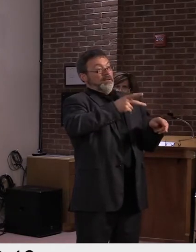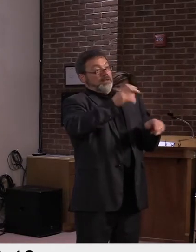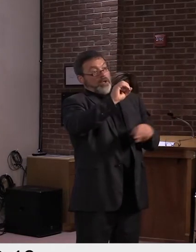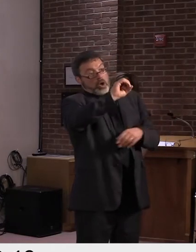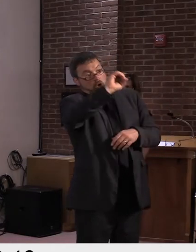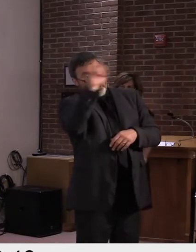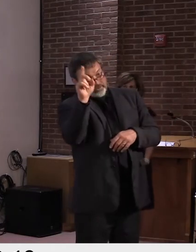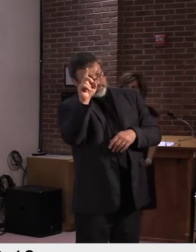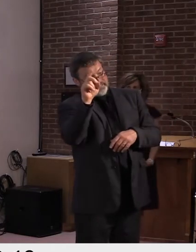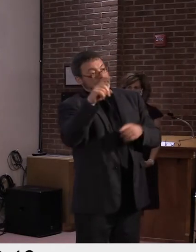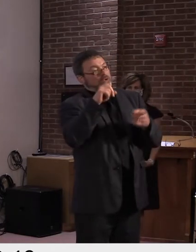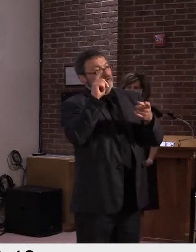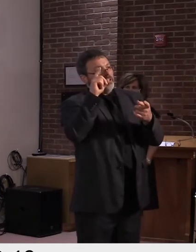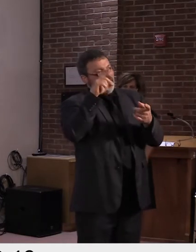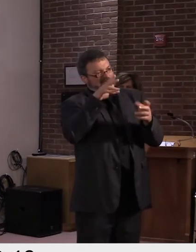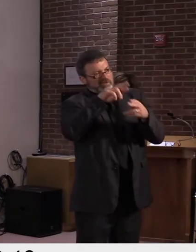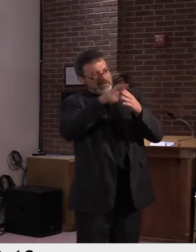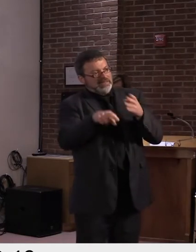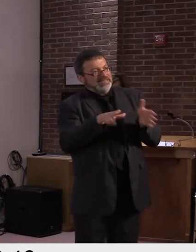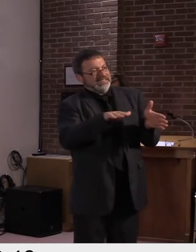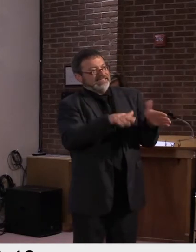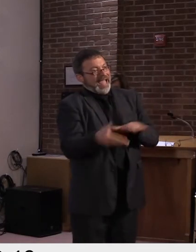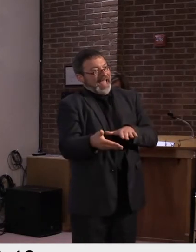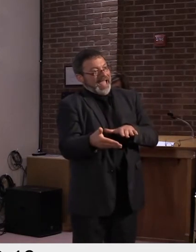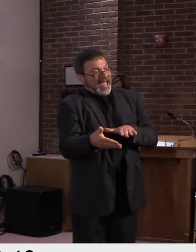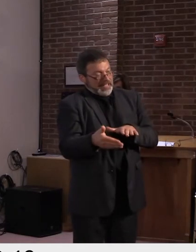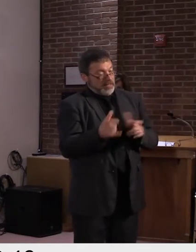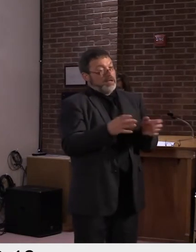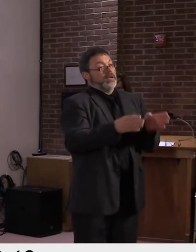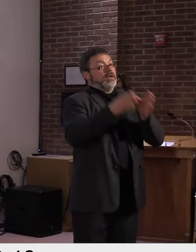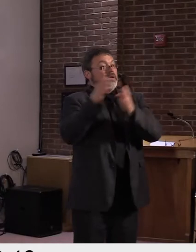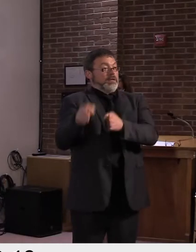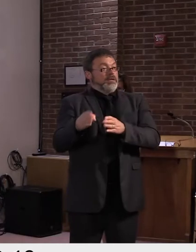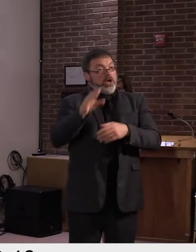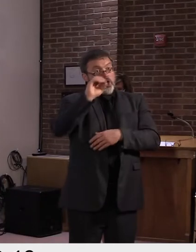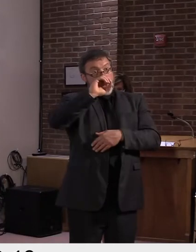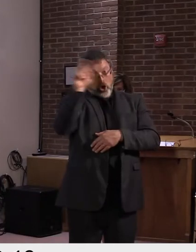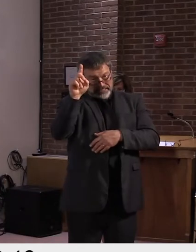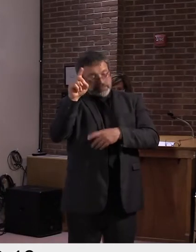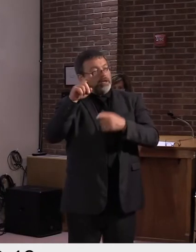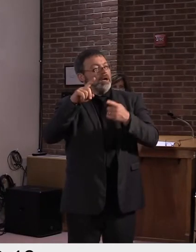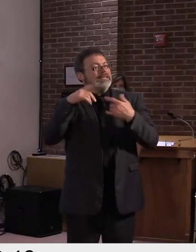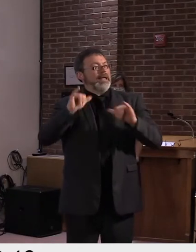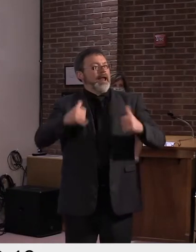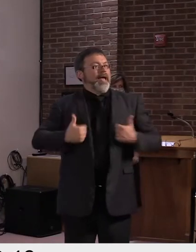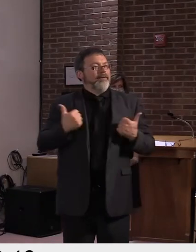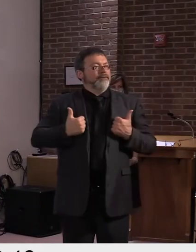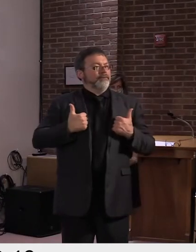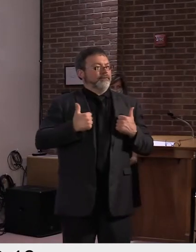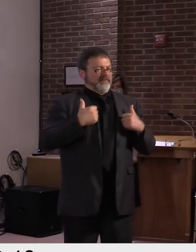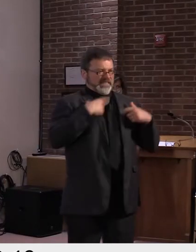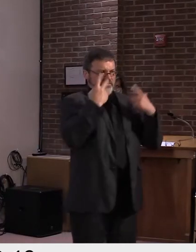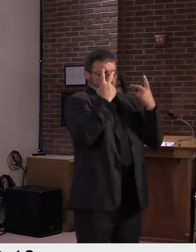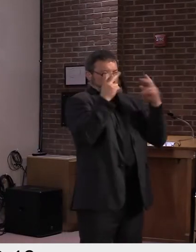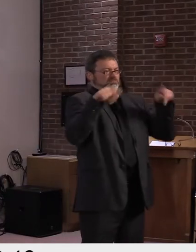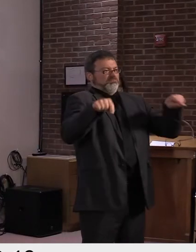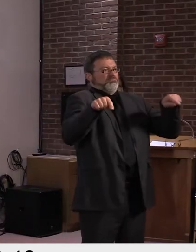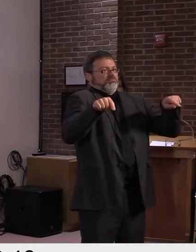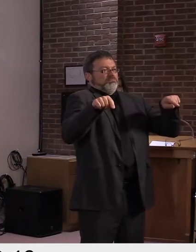to EMS or to a healthcare setting that are non-fatal. So if we look at the non-fatal